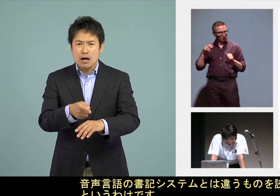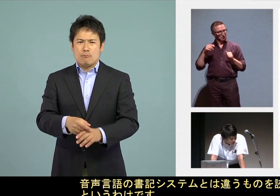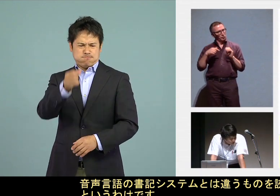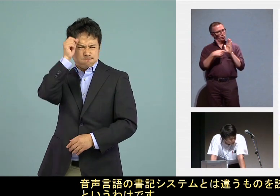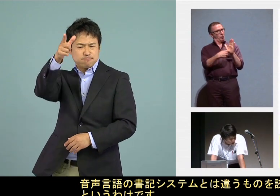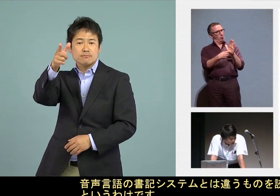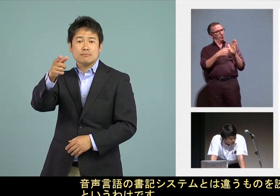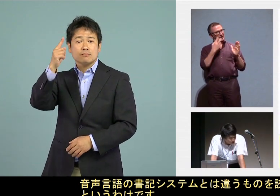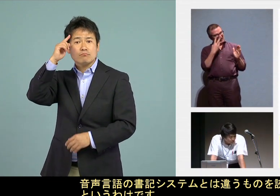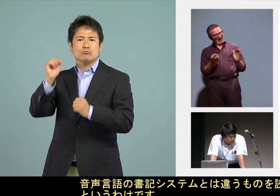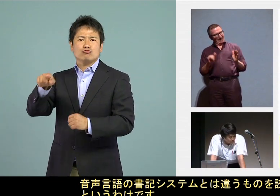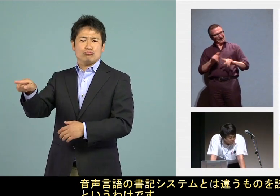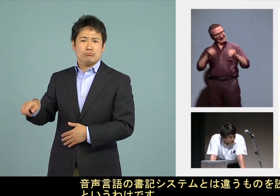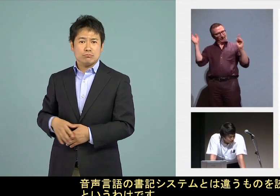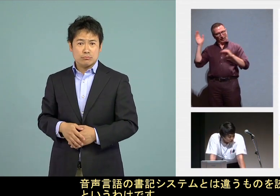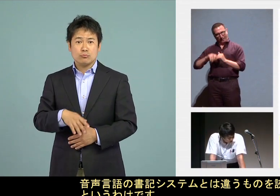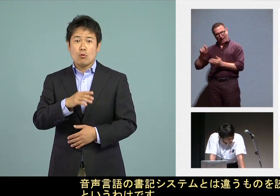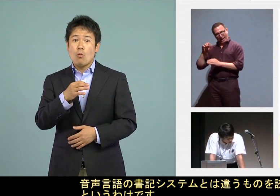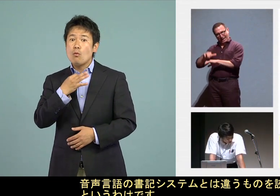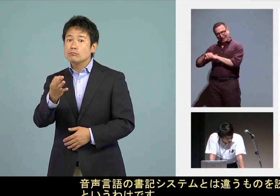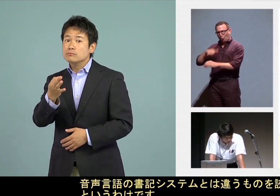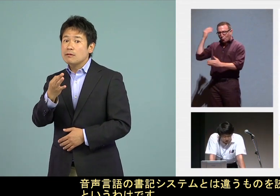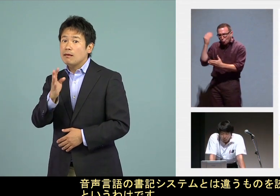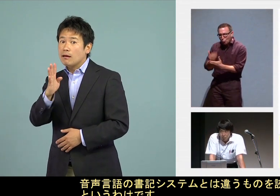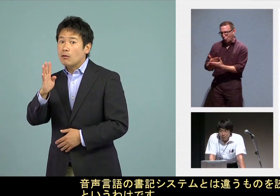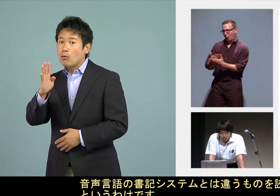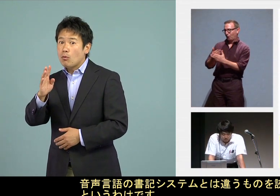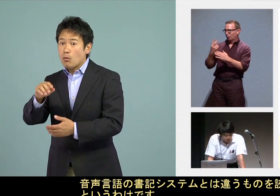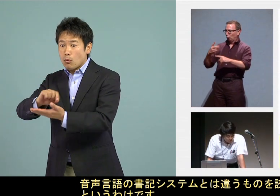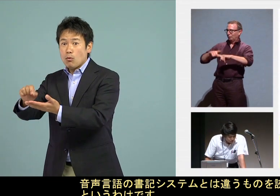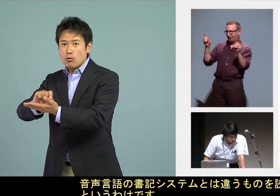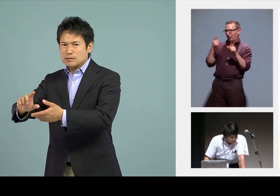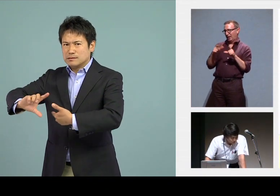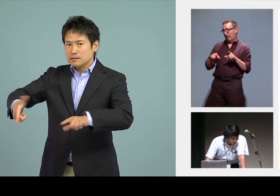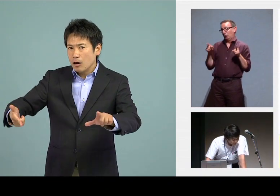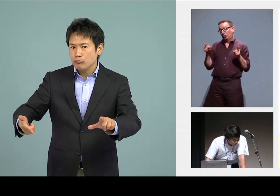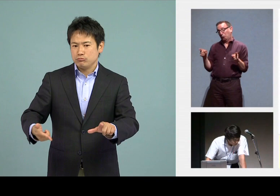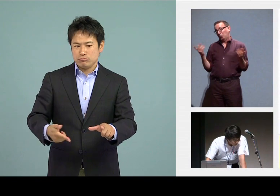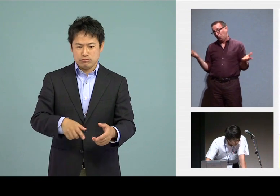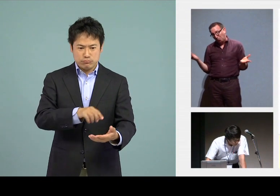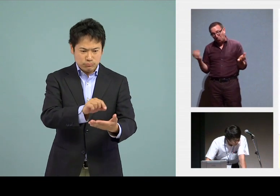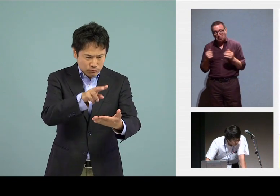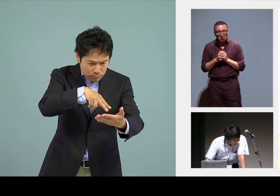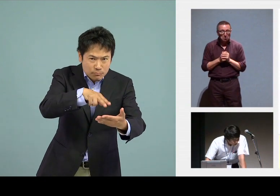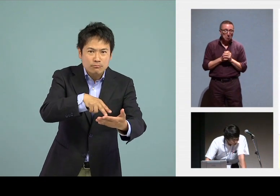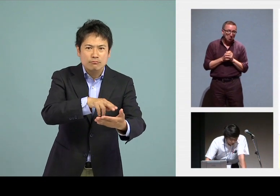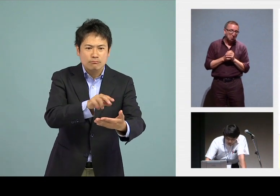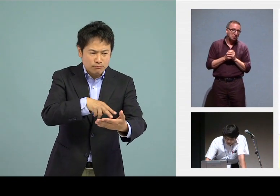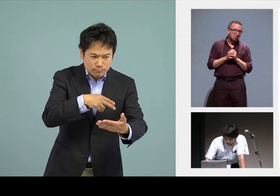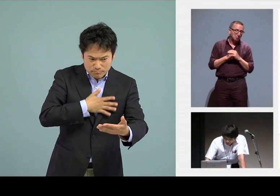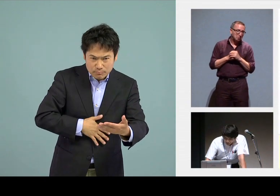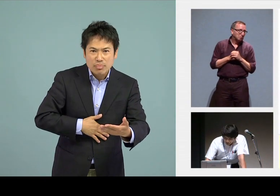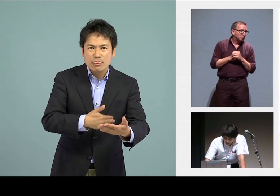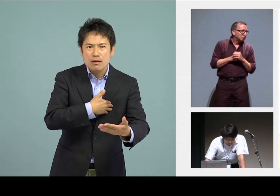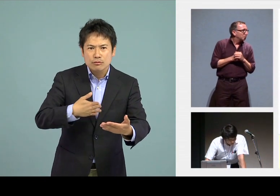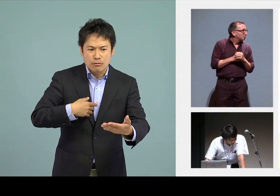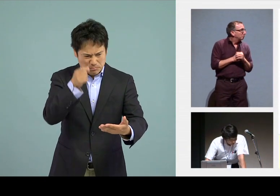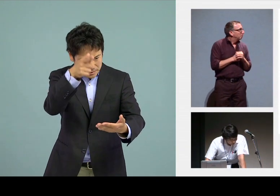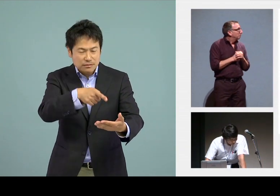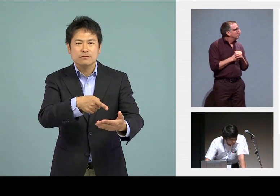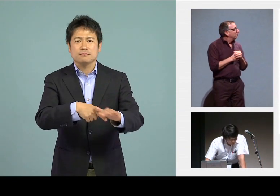different from the writing systems of spoken languages.